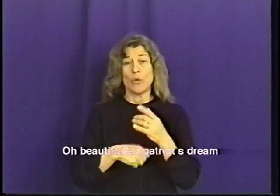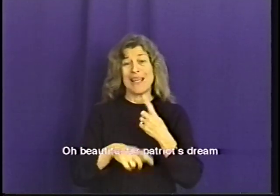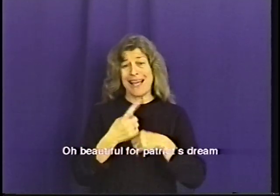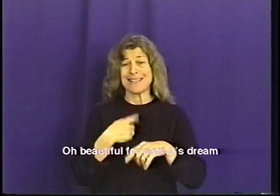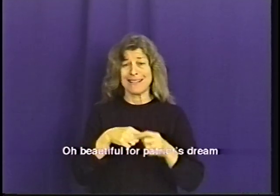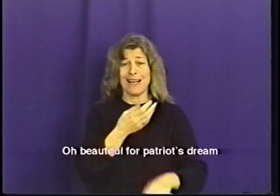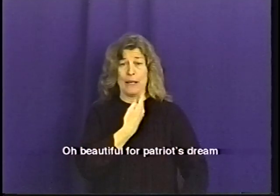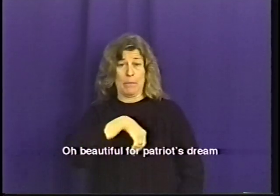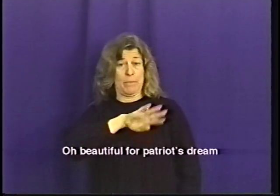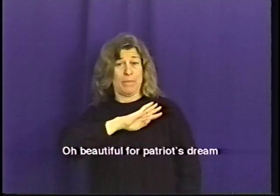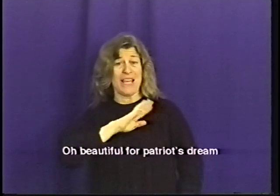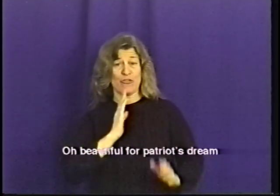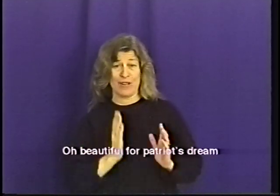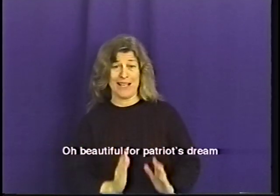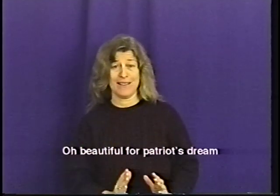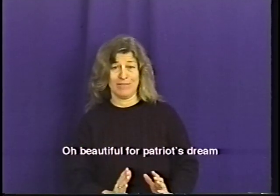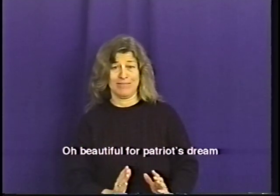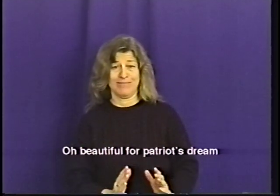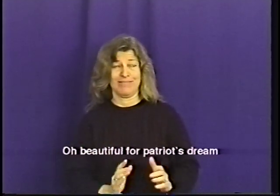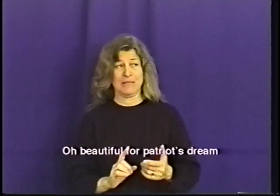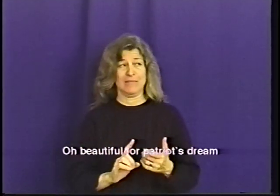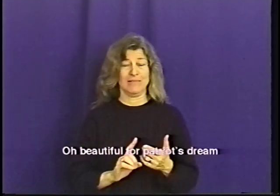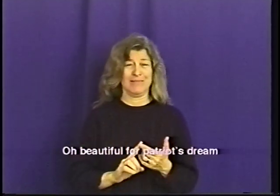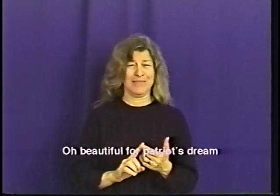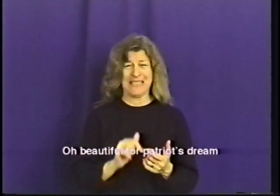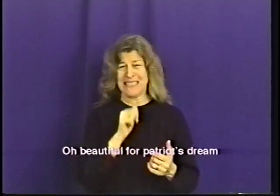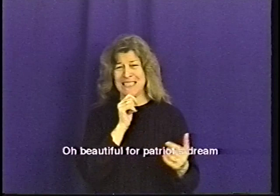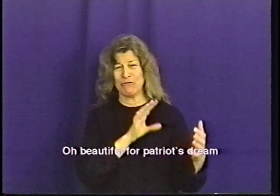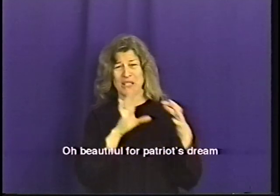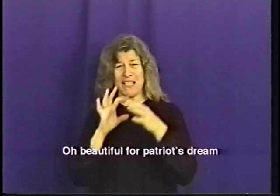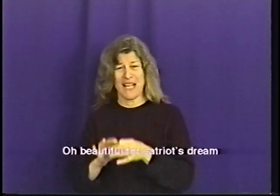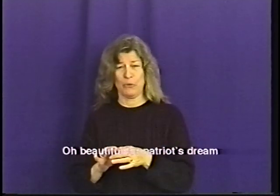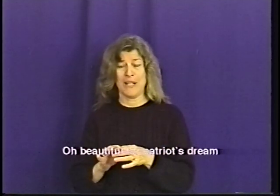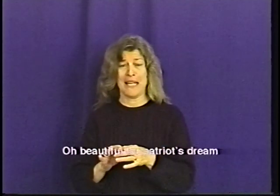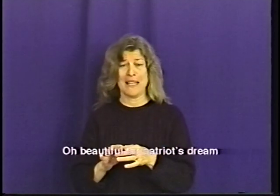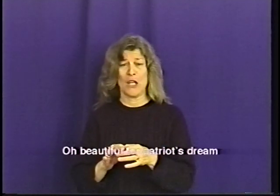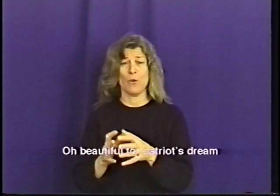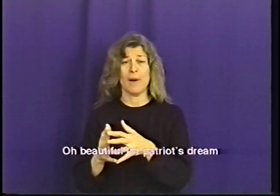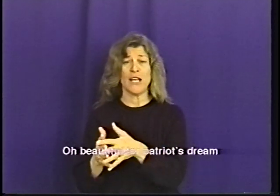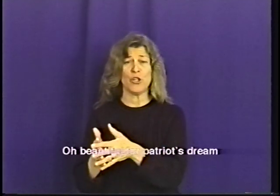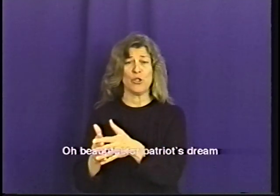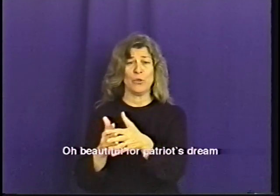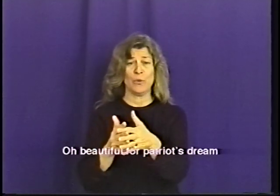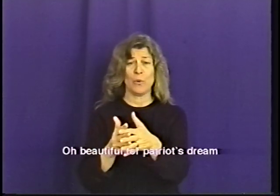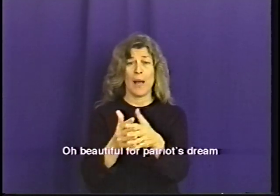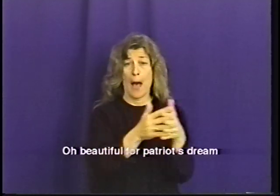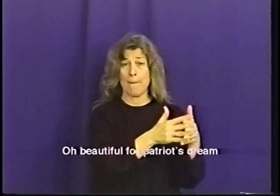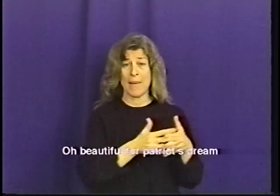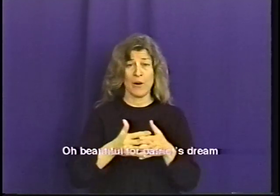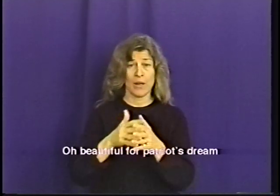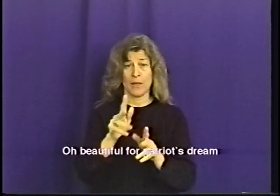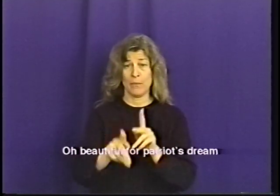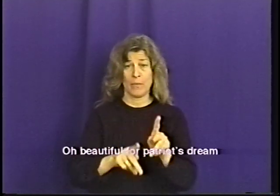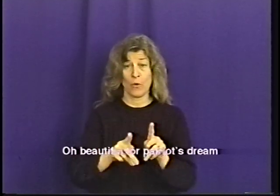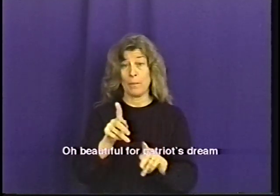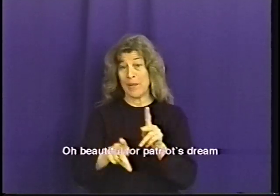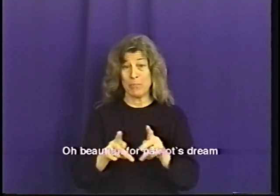You can sign Patriot. That doesn't really connect with anything. You might do American or